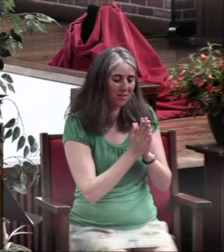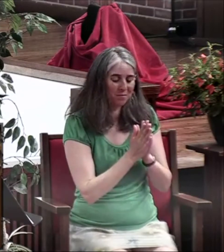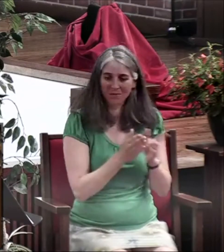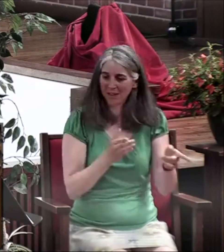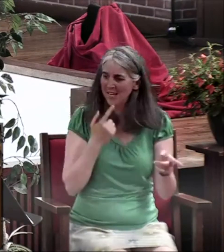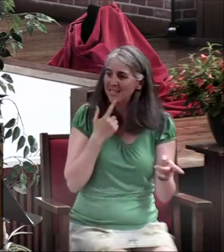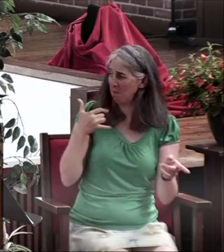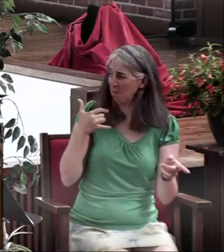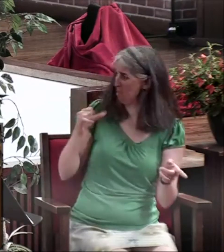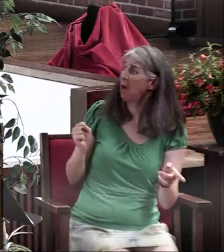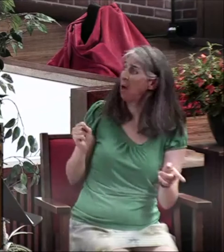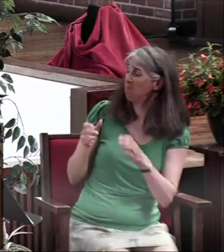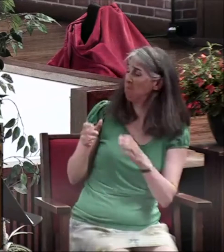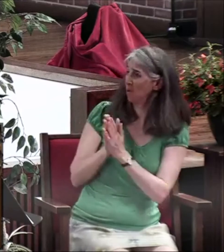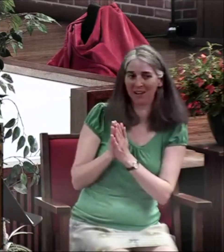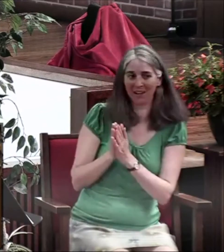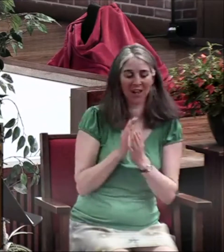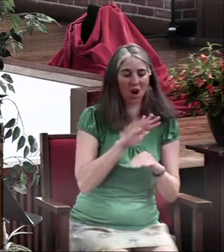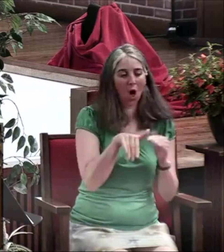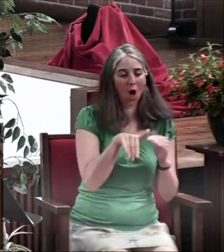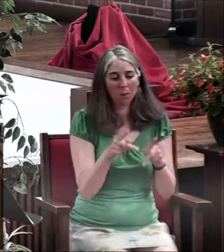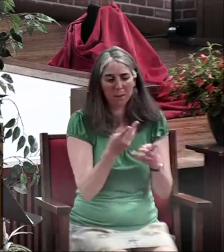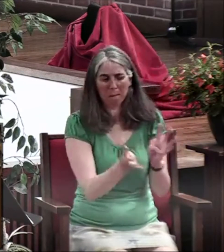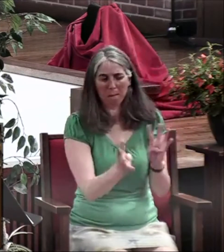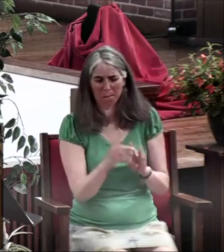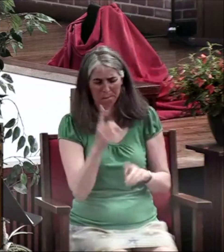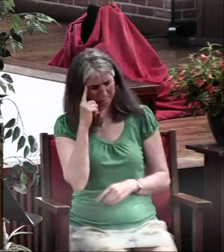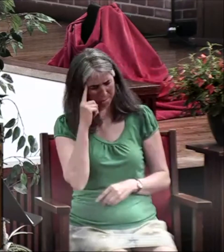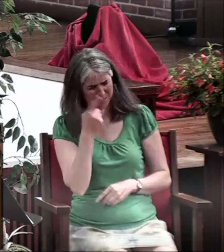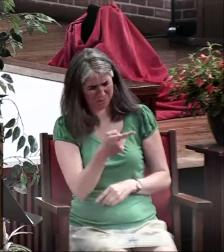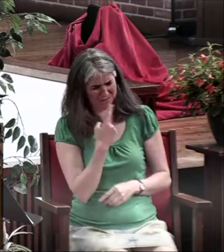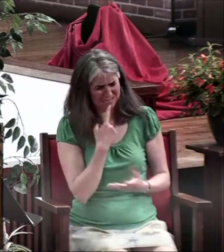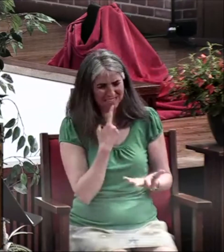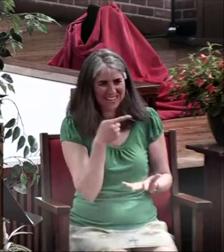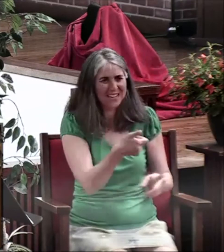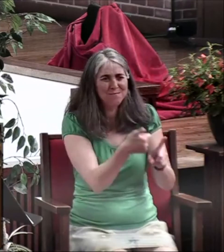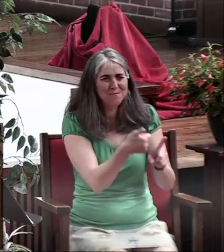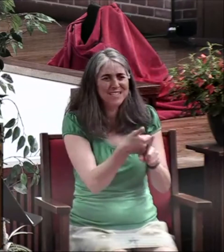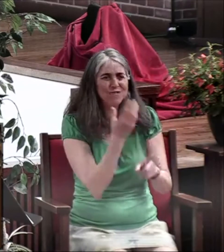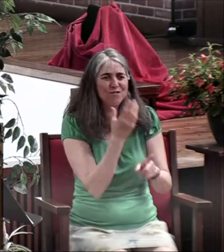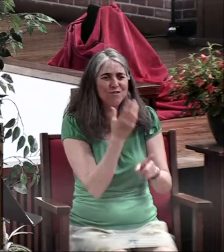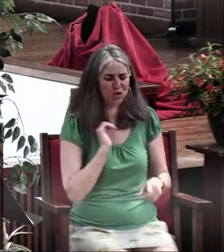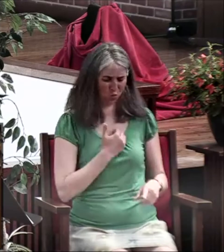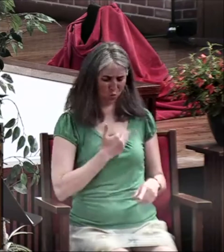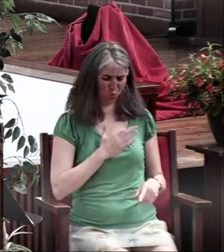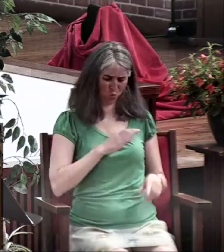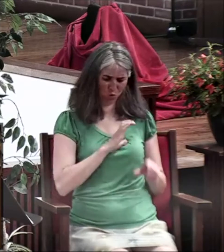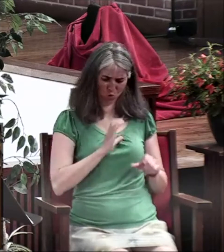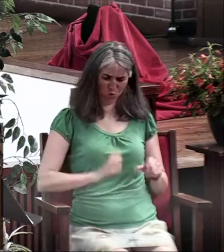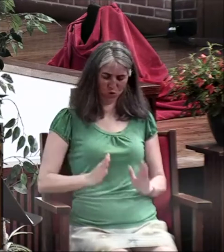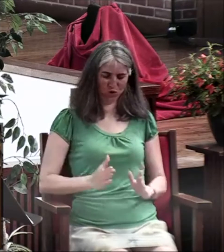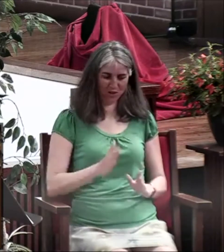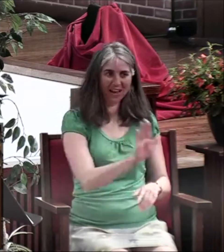"Yes." And everybody in that prayer circle was wondering, what is he going to say? He's Jewish. We're Christian. And